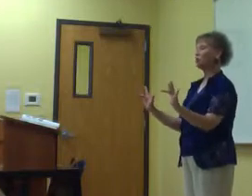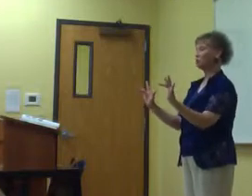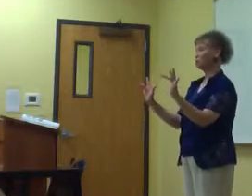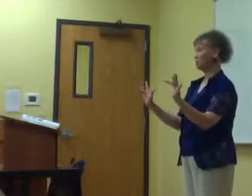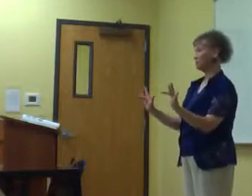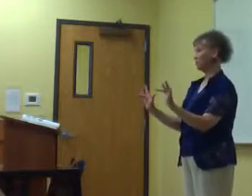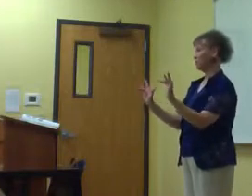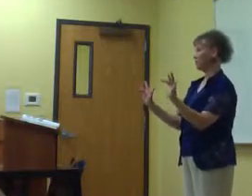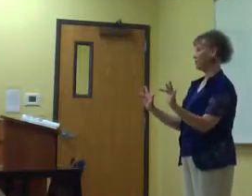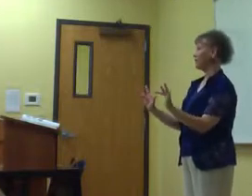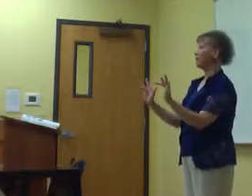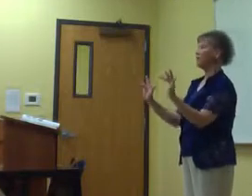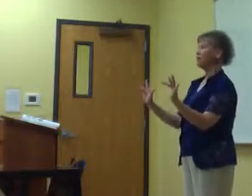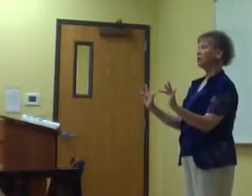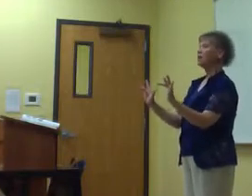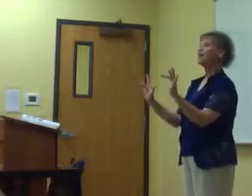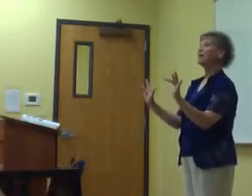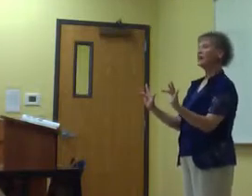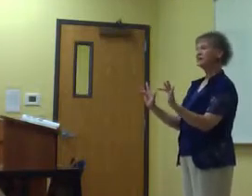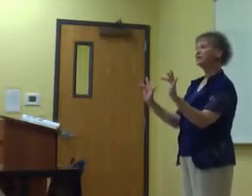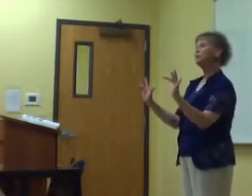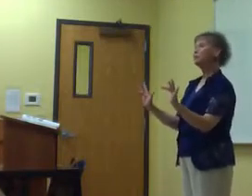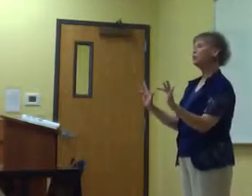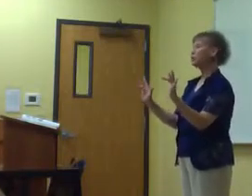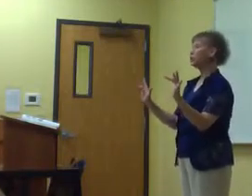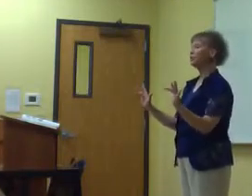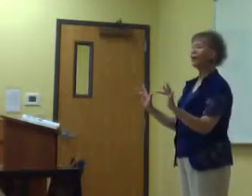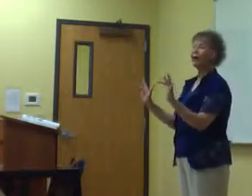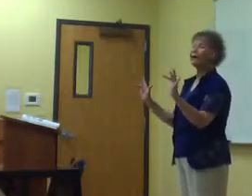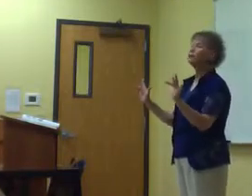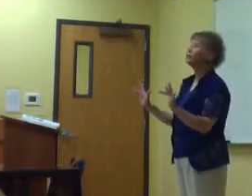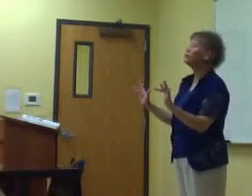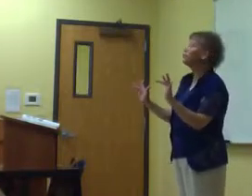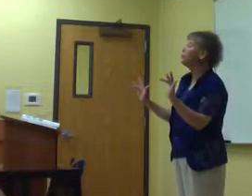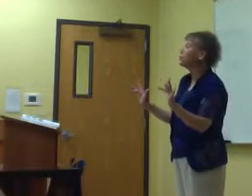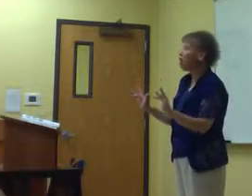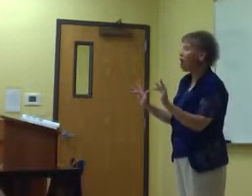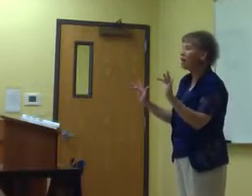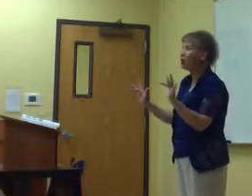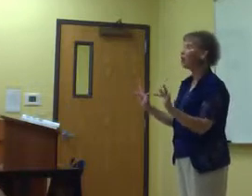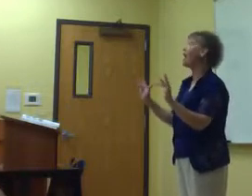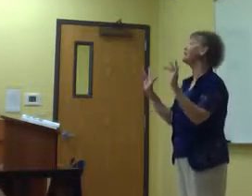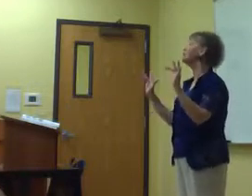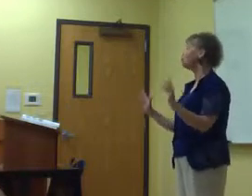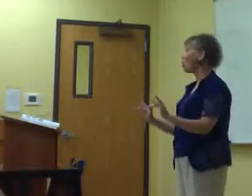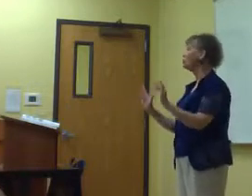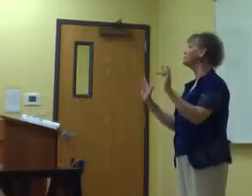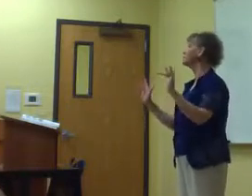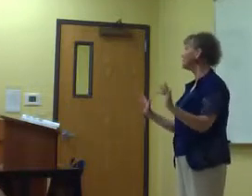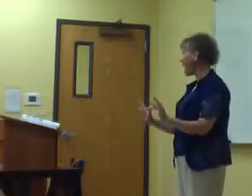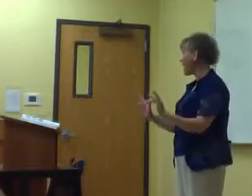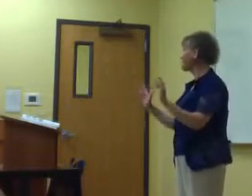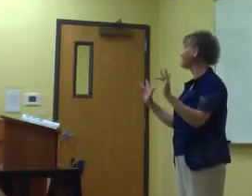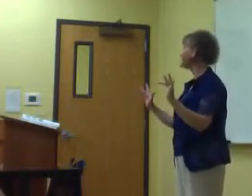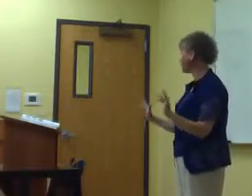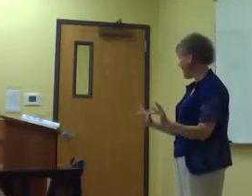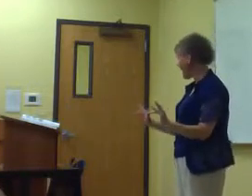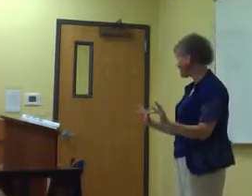motion. That is a computer. I do not, no, I don't design the signs,